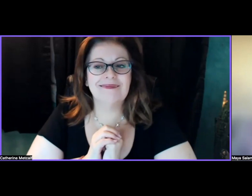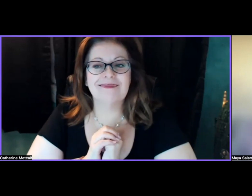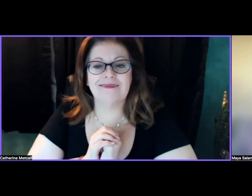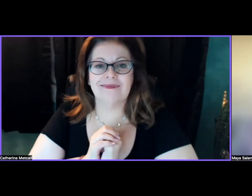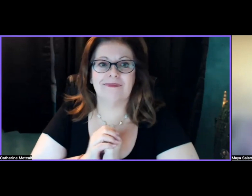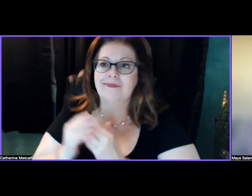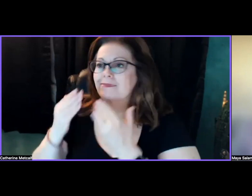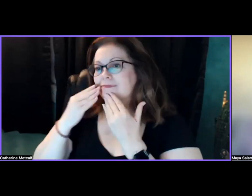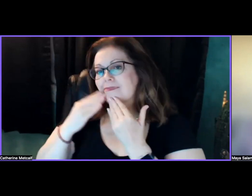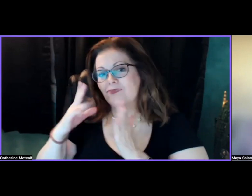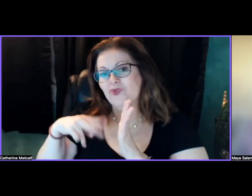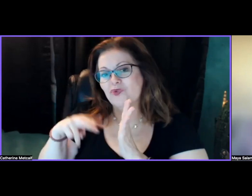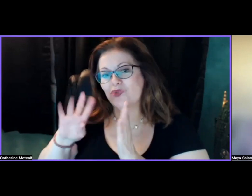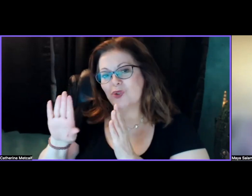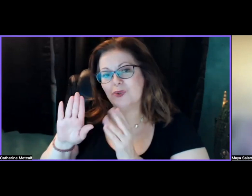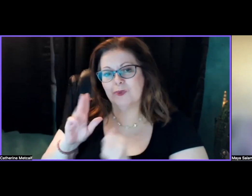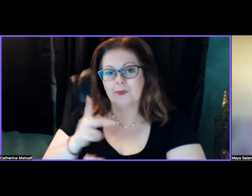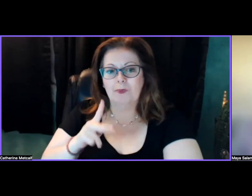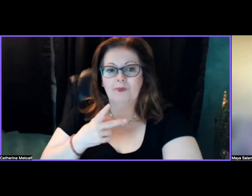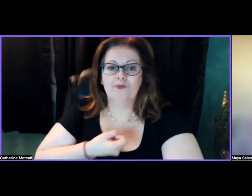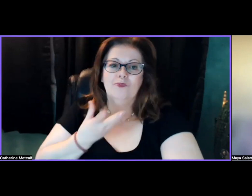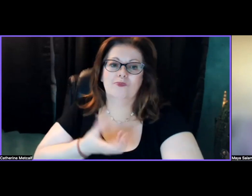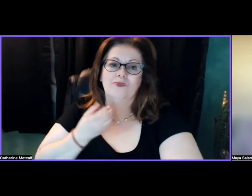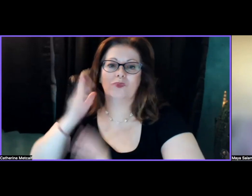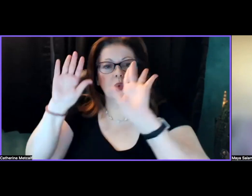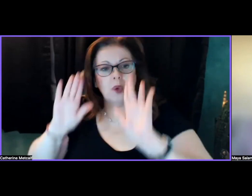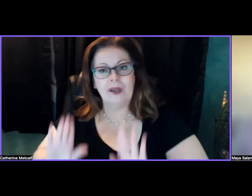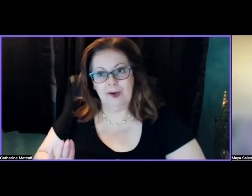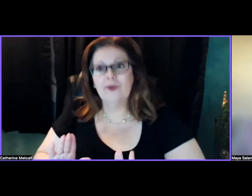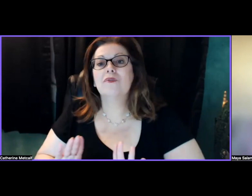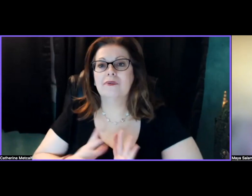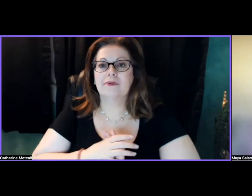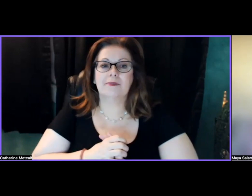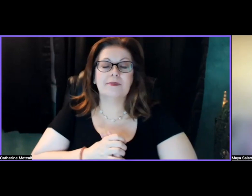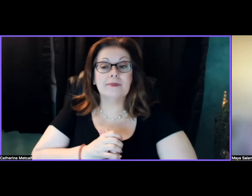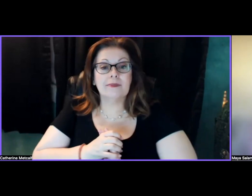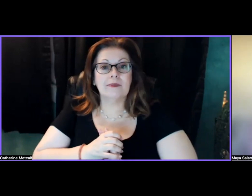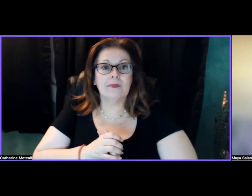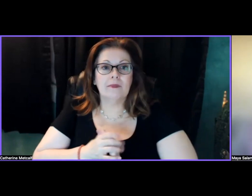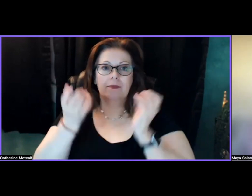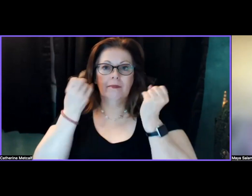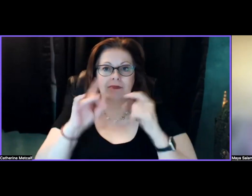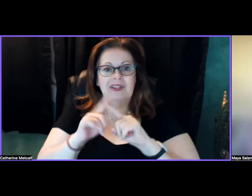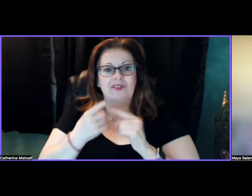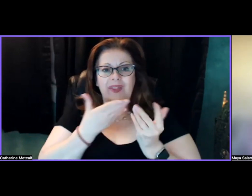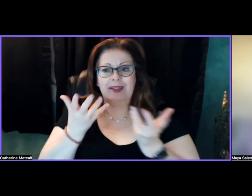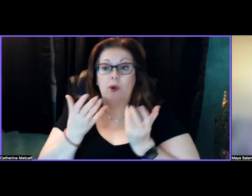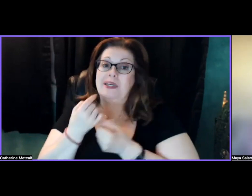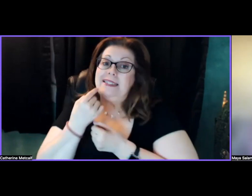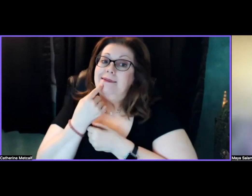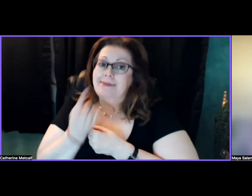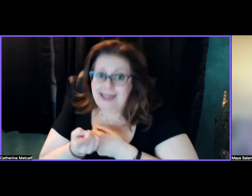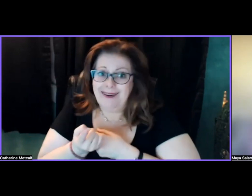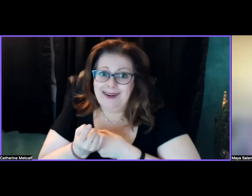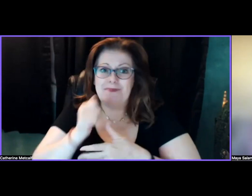Thank you for reading these wonderful poems. There's so many things I want to say about all of them, but